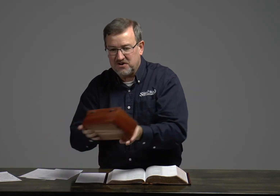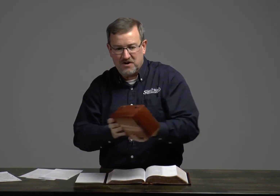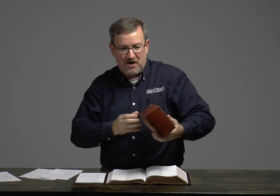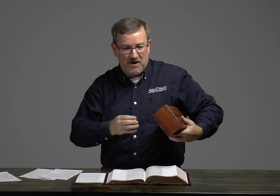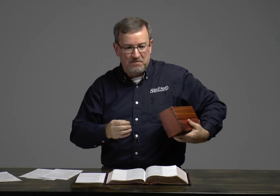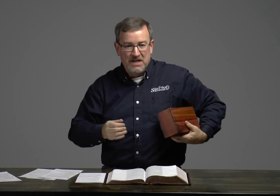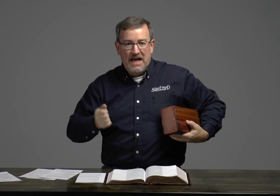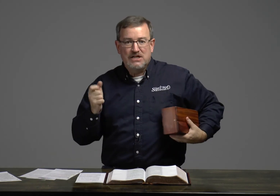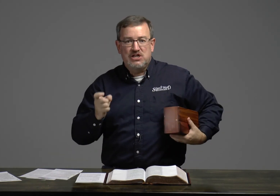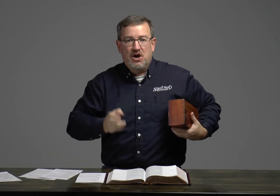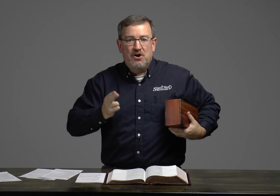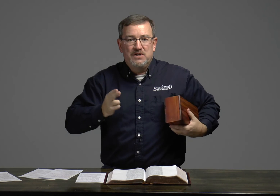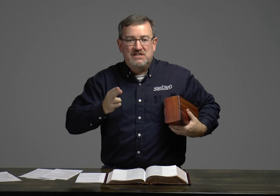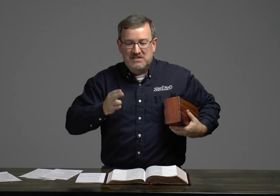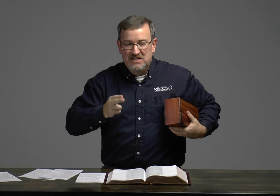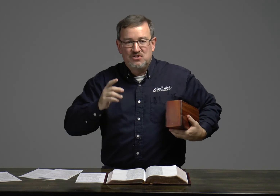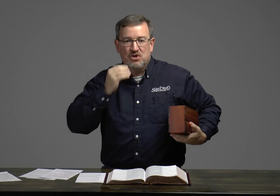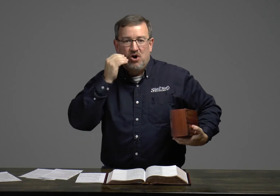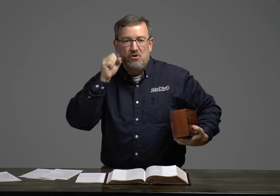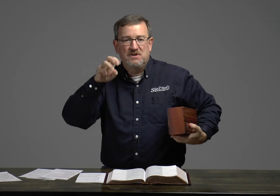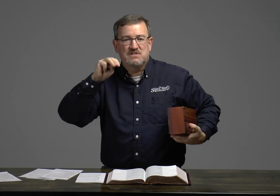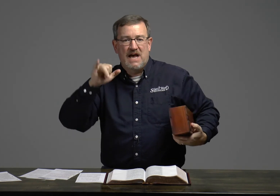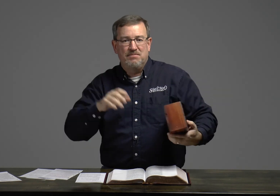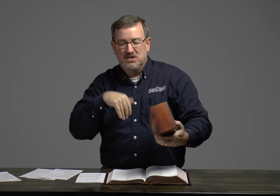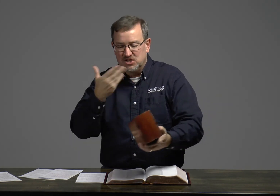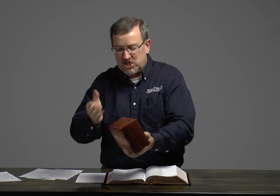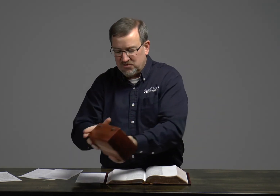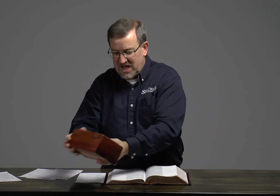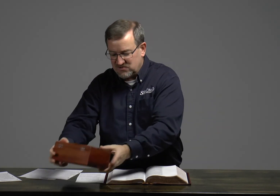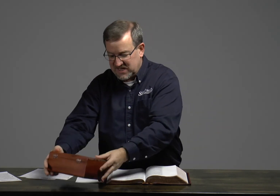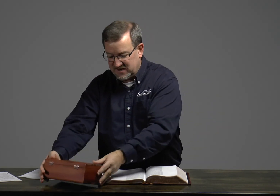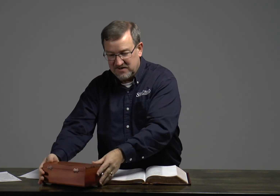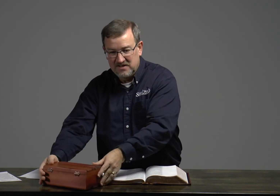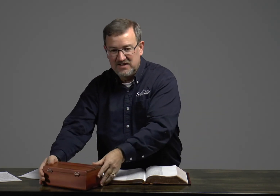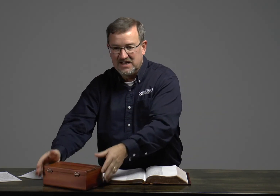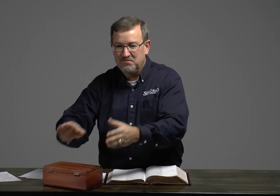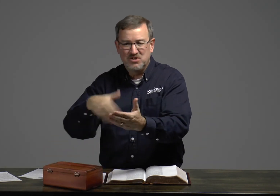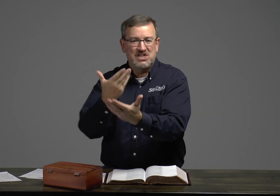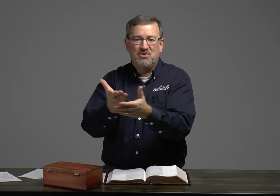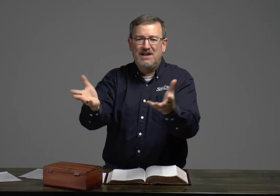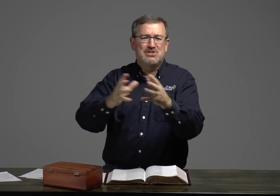her arm. And she hurries to the home of Simon. She arrives there. When she arrives, she's